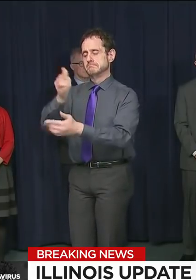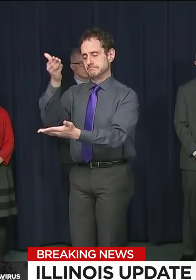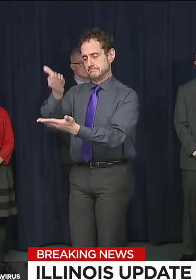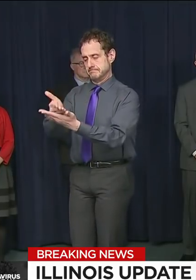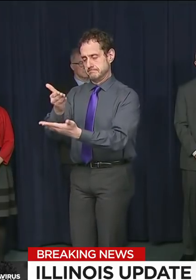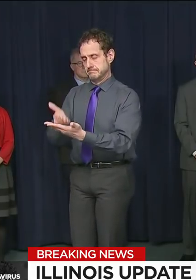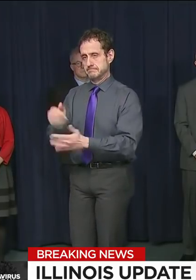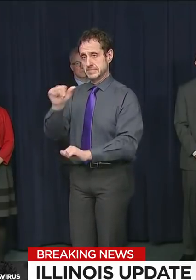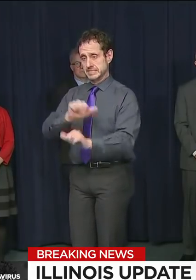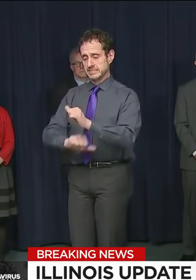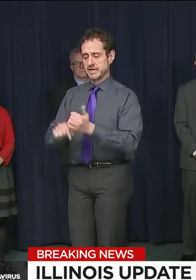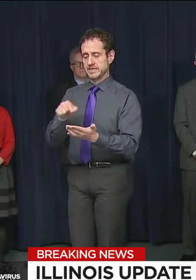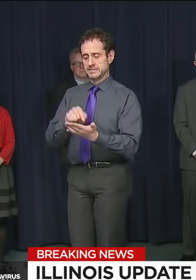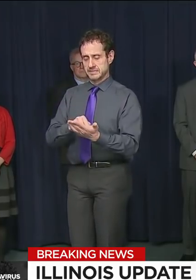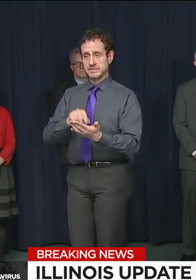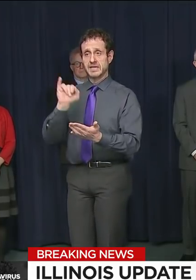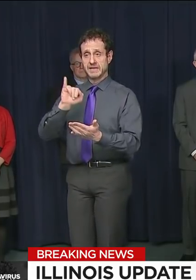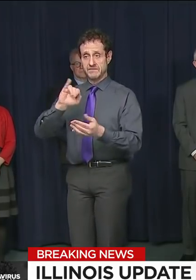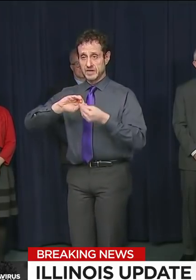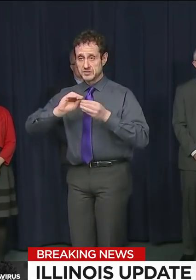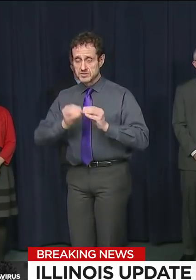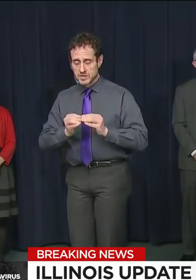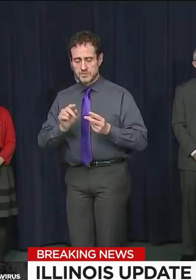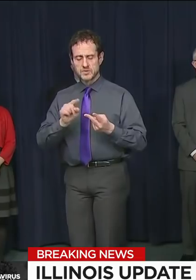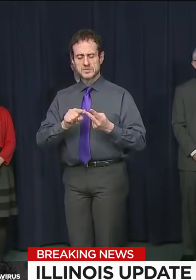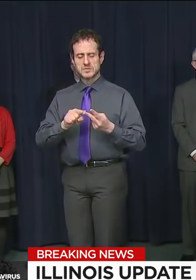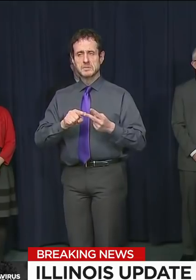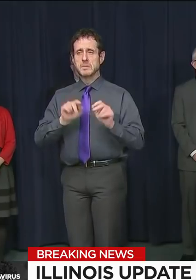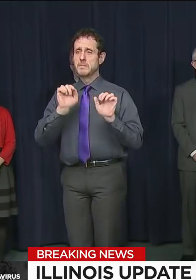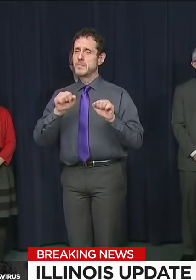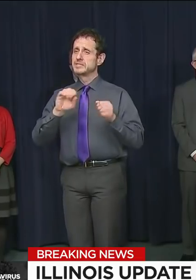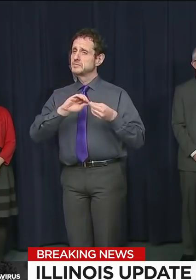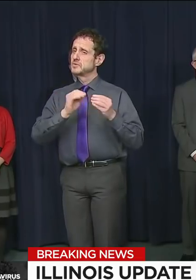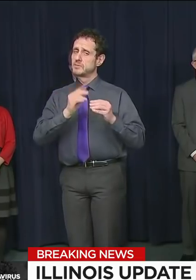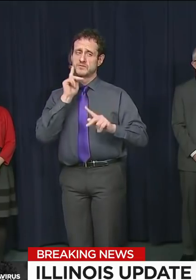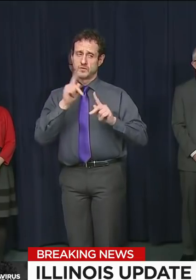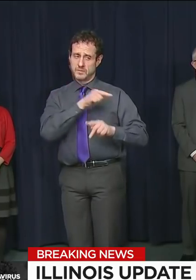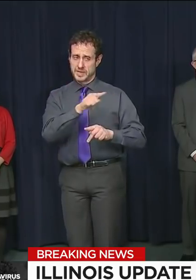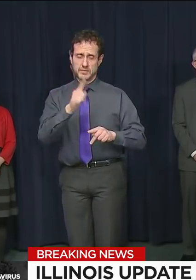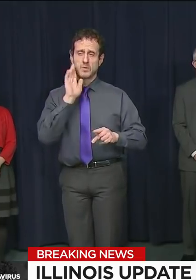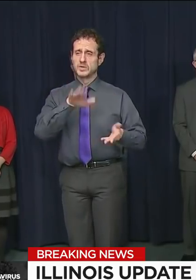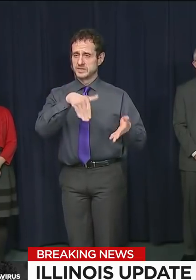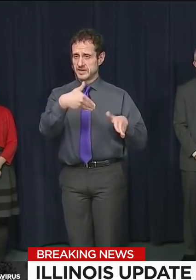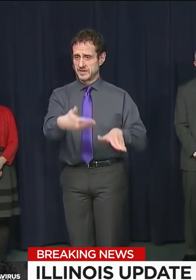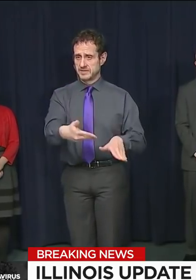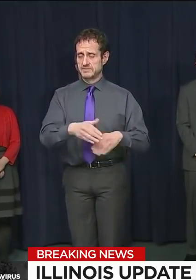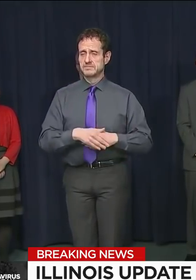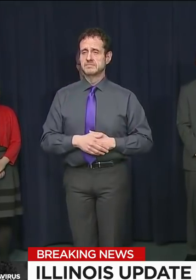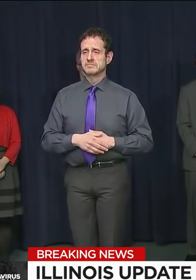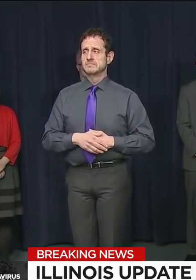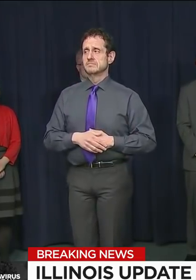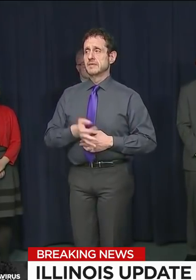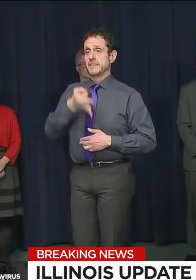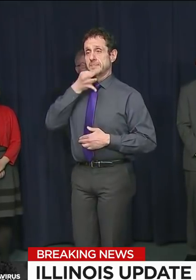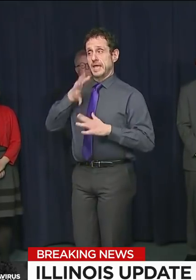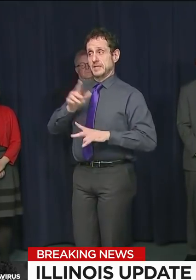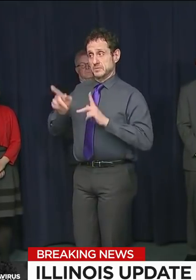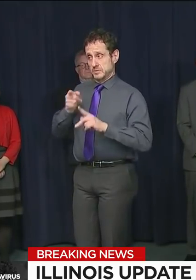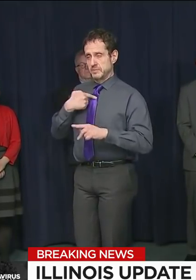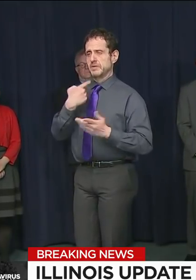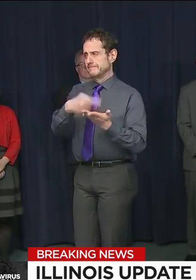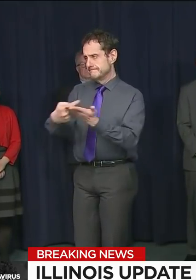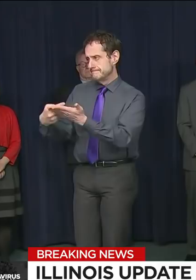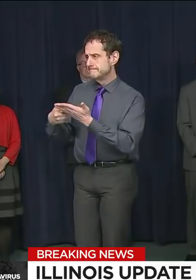around infection rates and potential mortalities. In my discussions with these experts, I've asked for